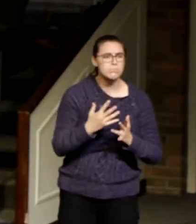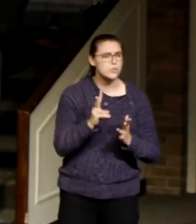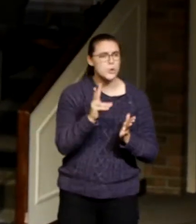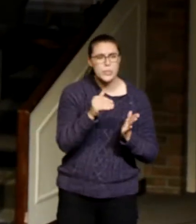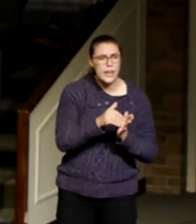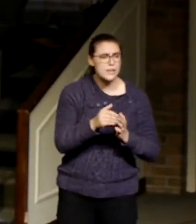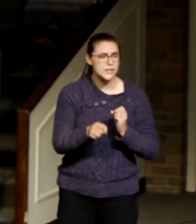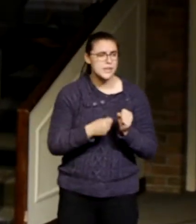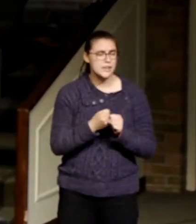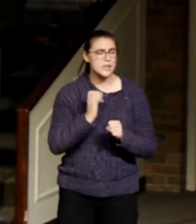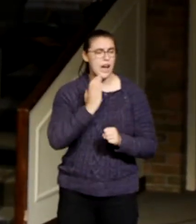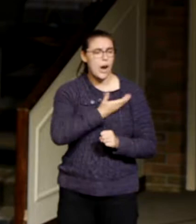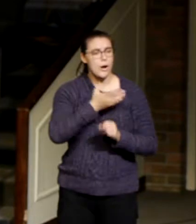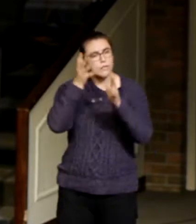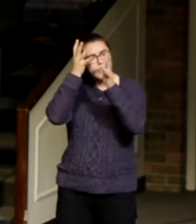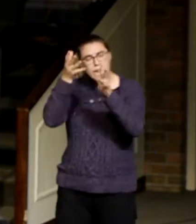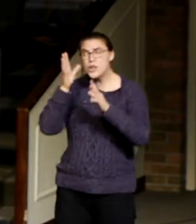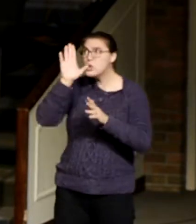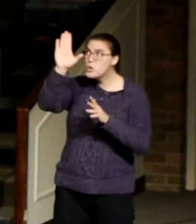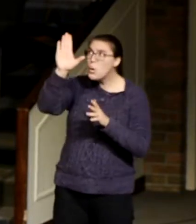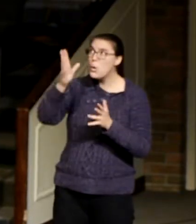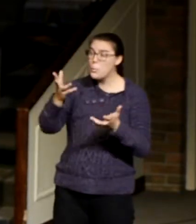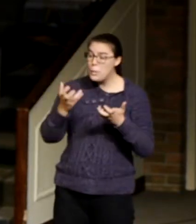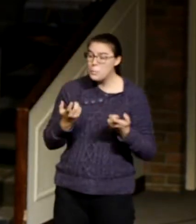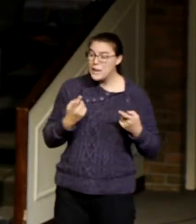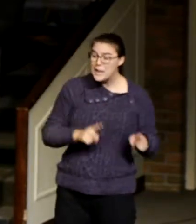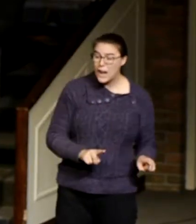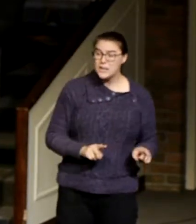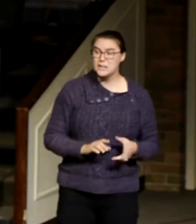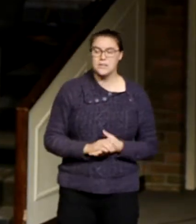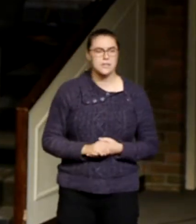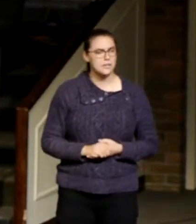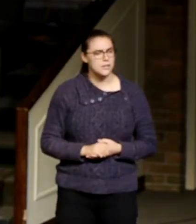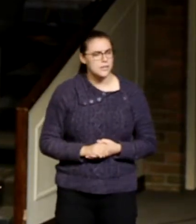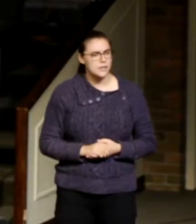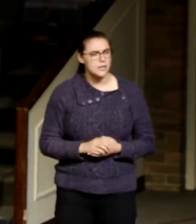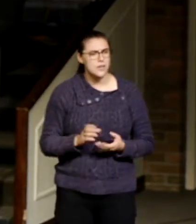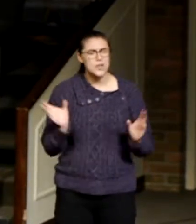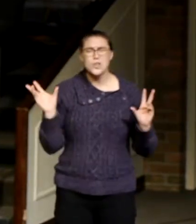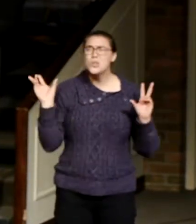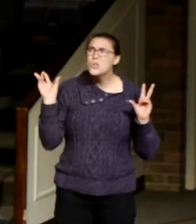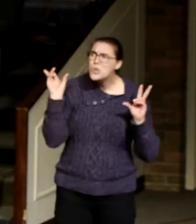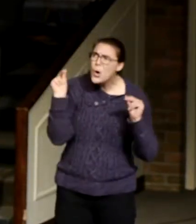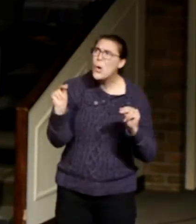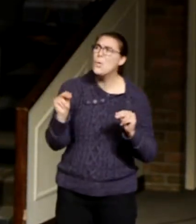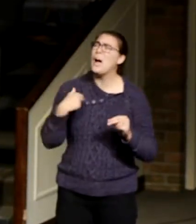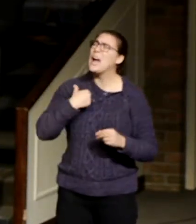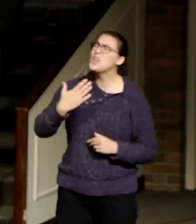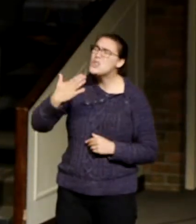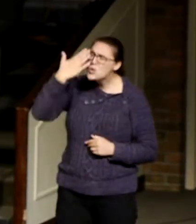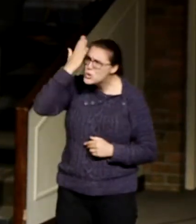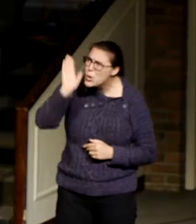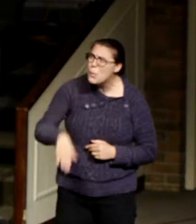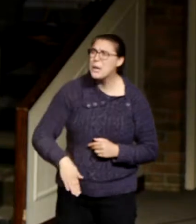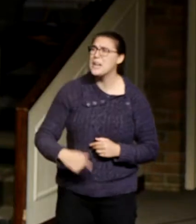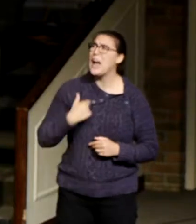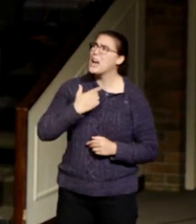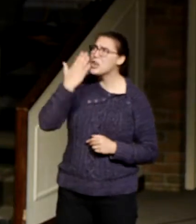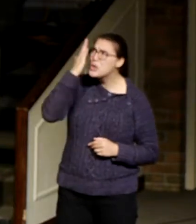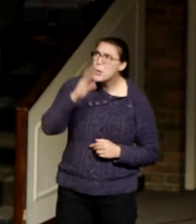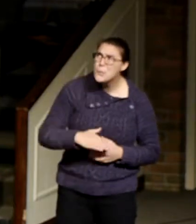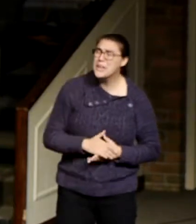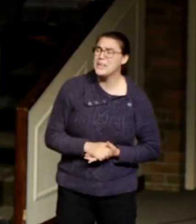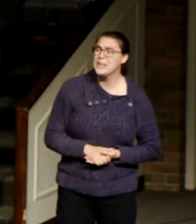Father, thy will be done. No, Lord. What did I do? I knew it. I knew it, he